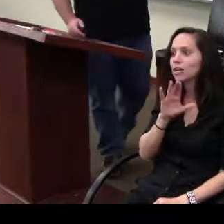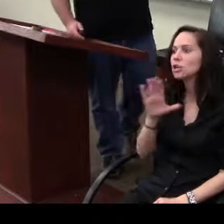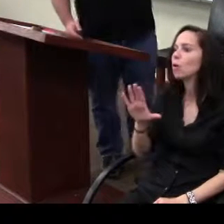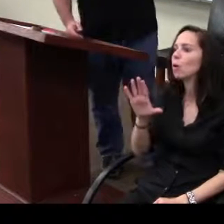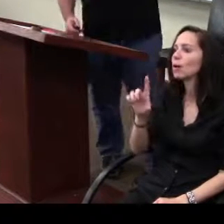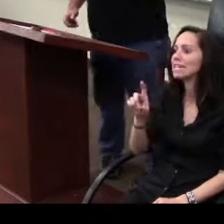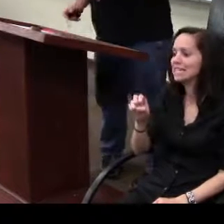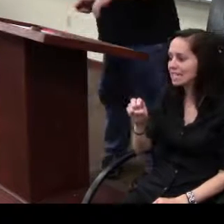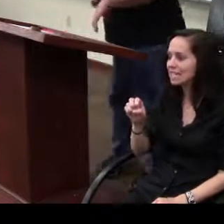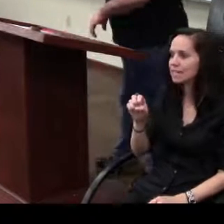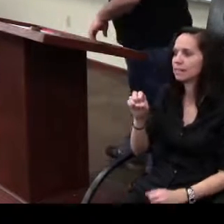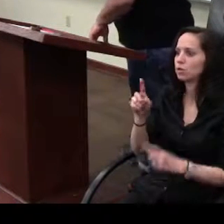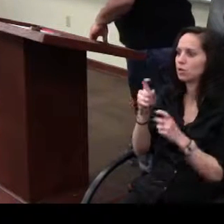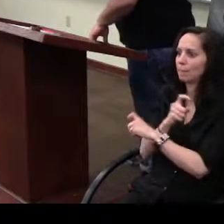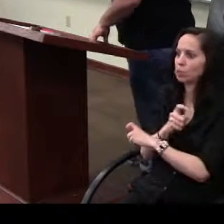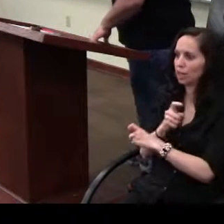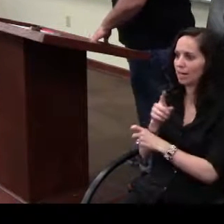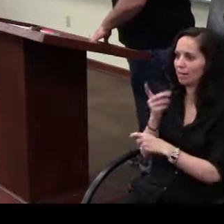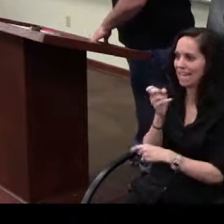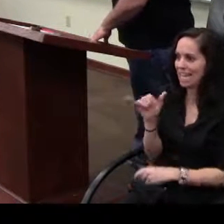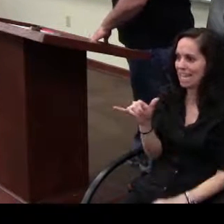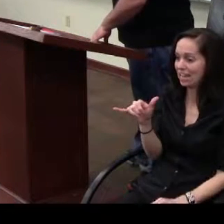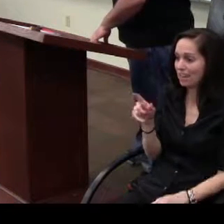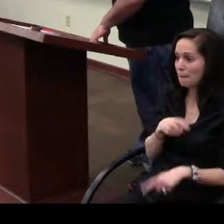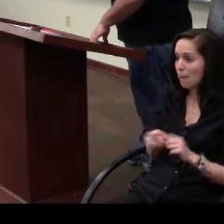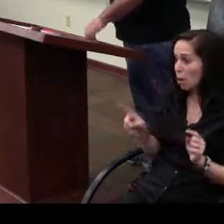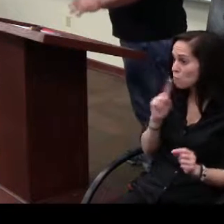decryption key, right? But it really took off here.